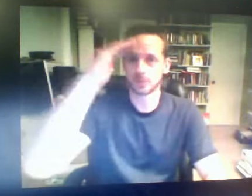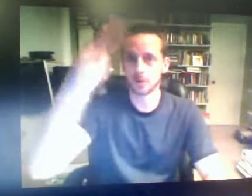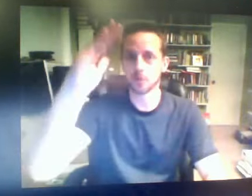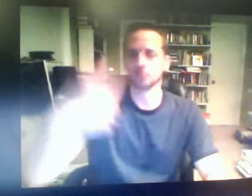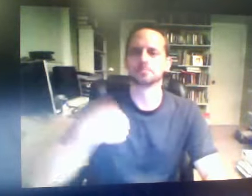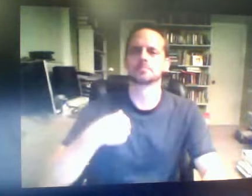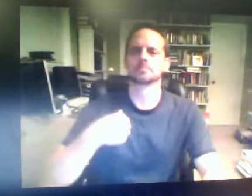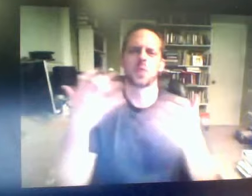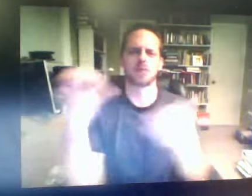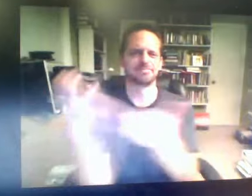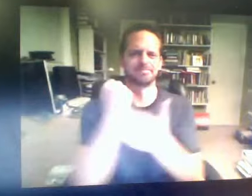Hello.